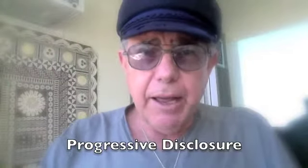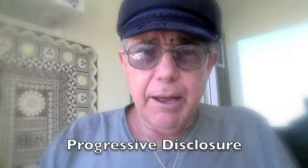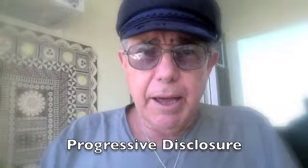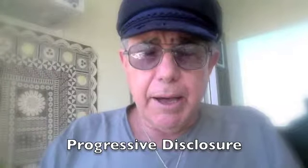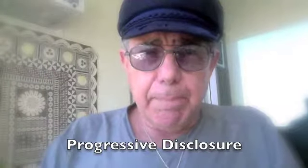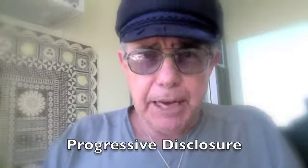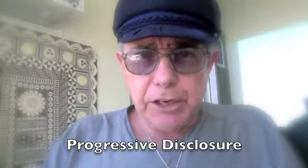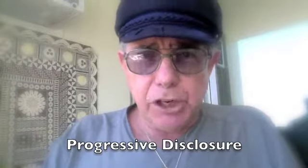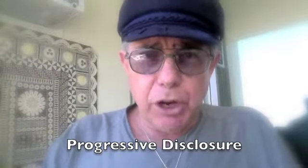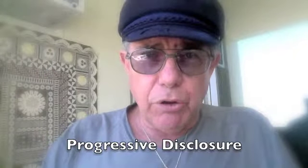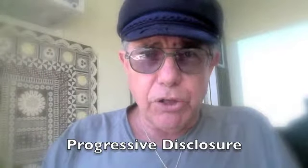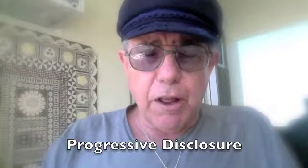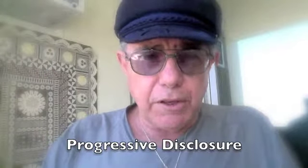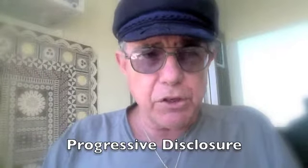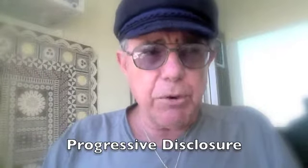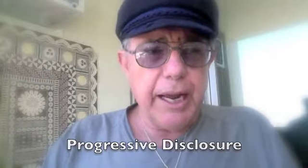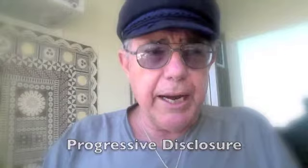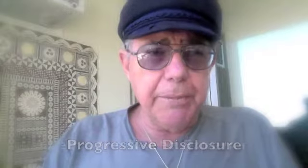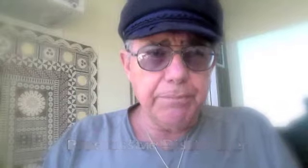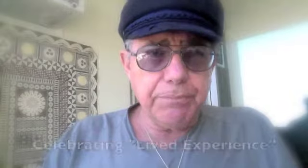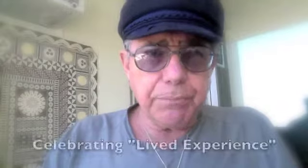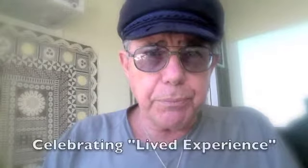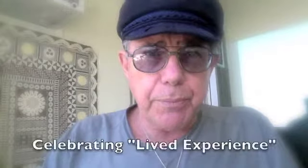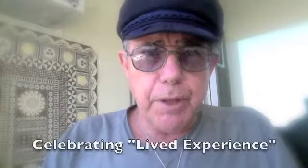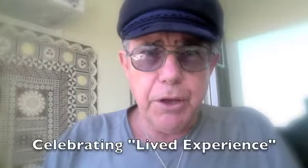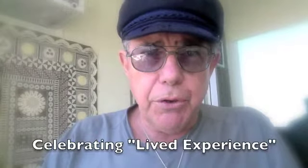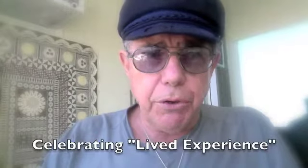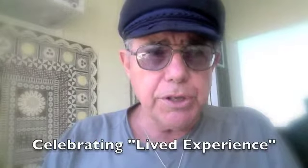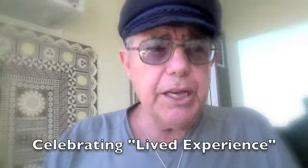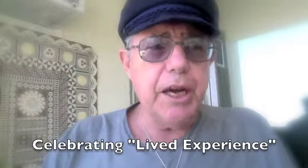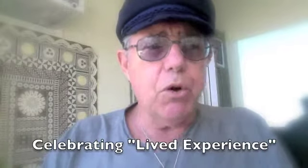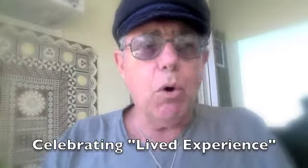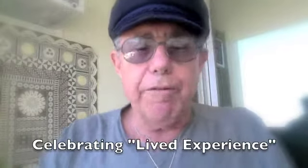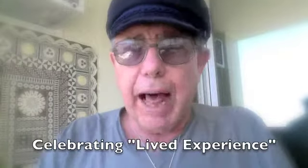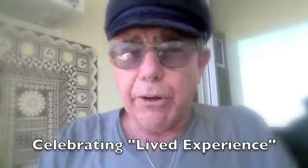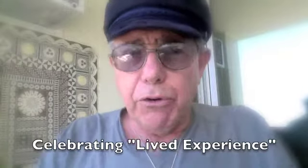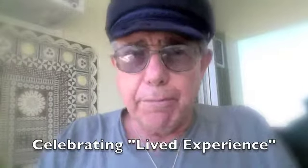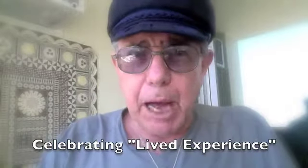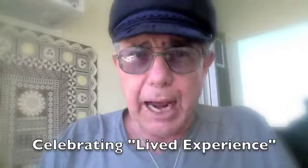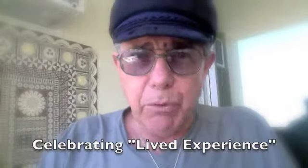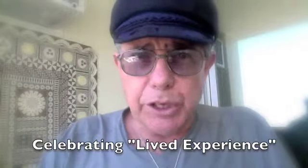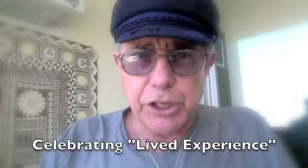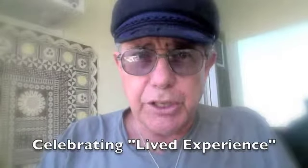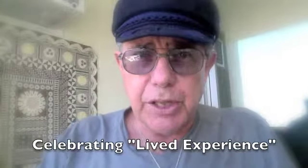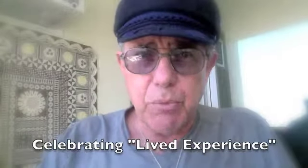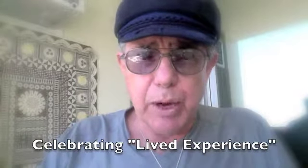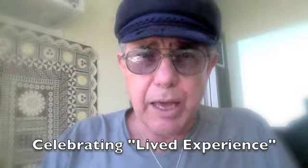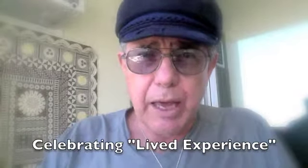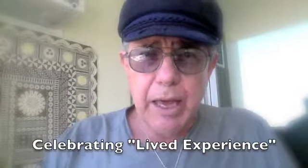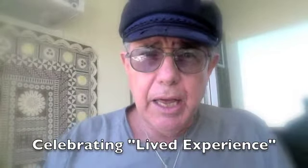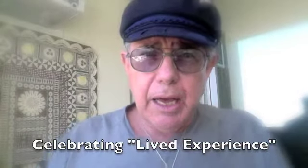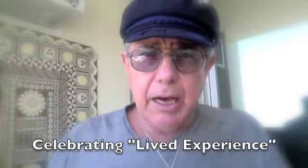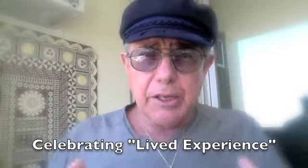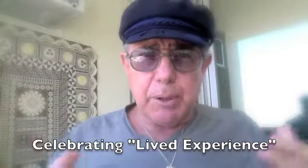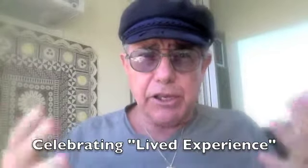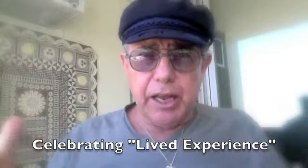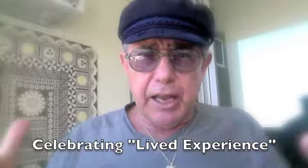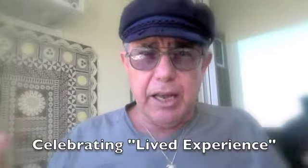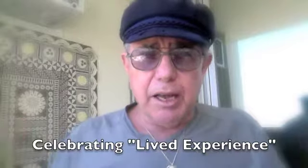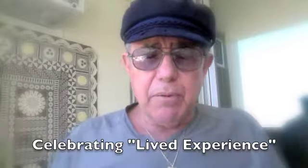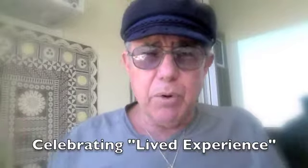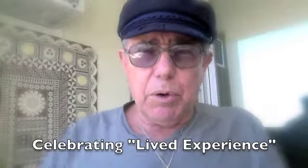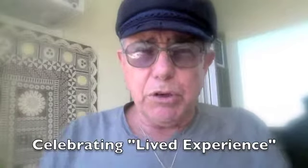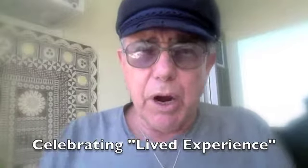progressively be disclosed on the screen. You'll see a core value of mine, which is that we,